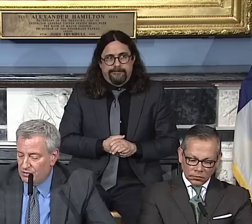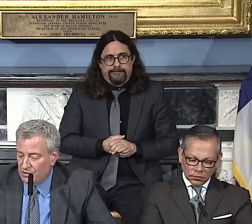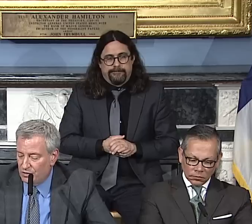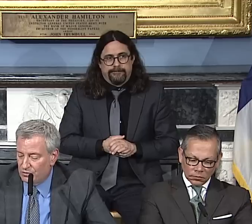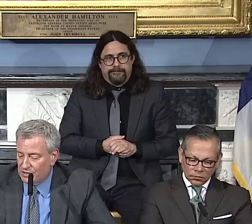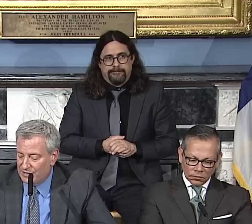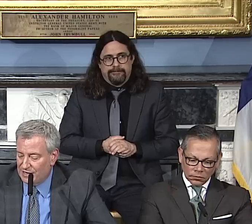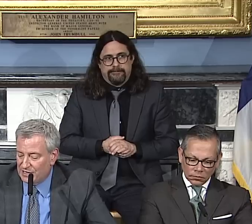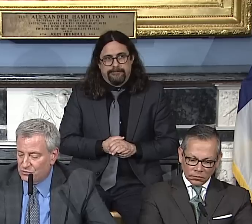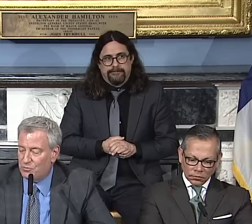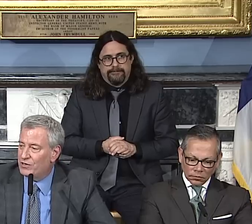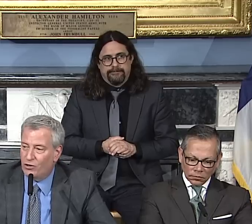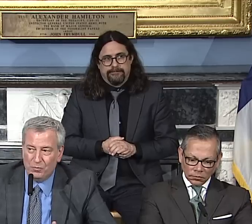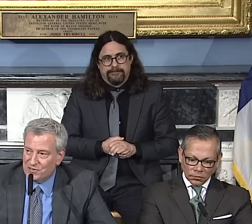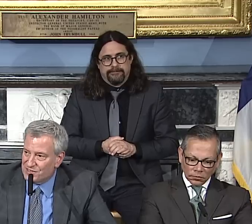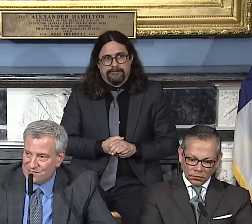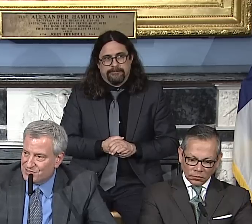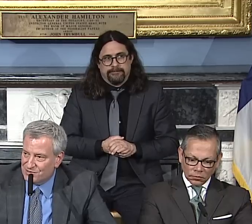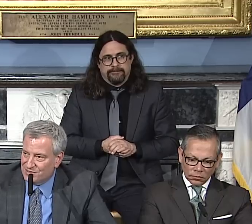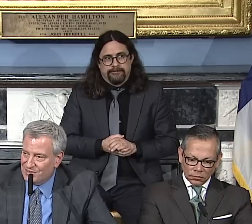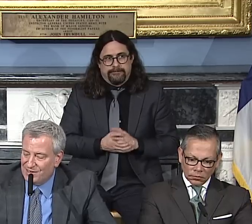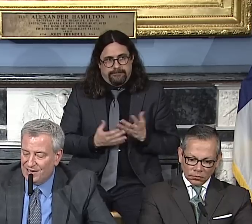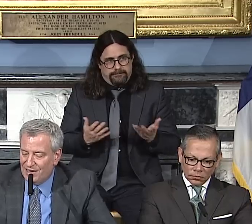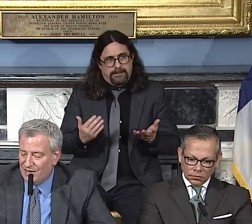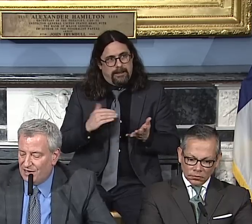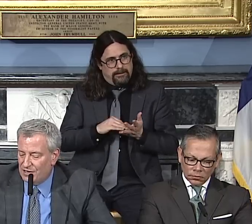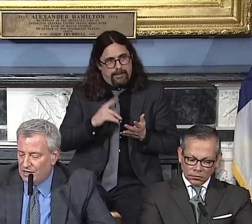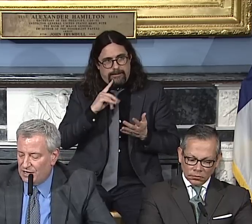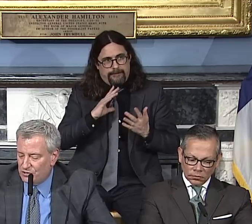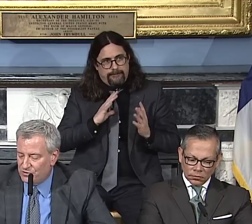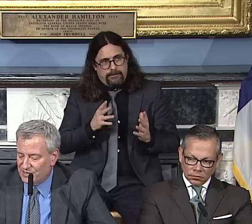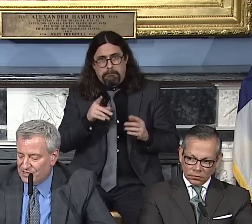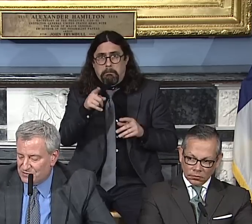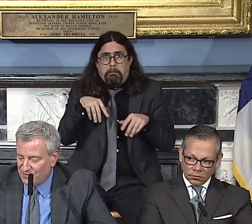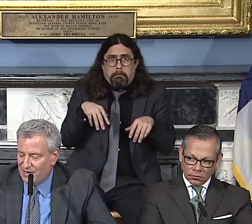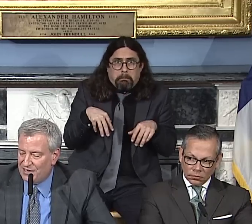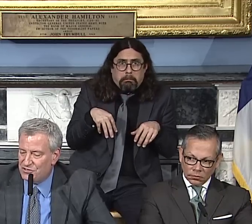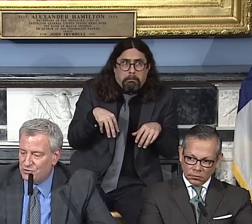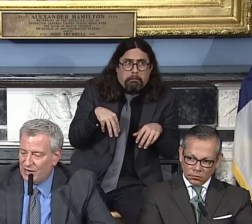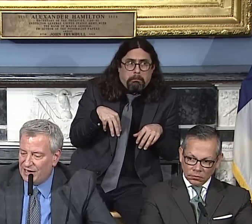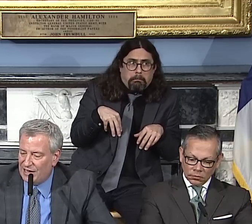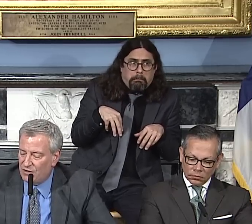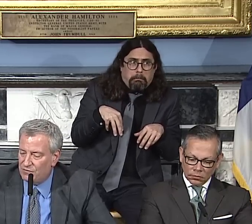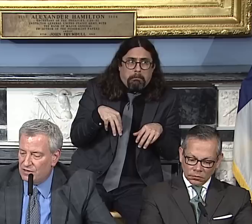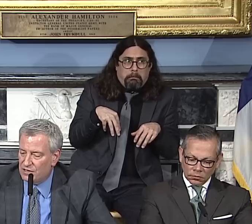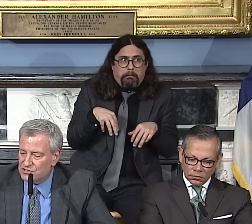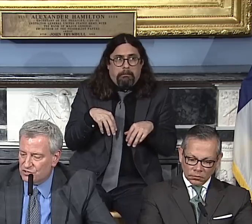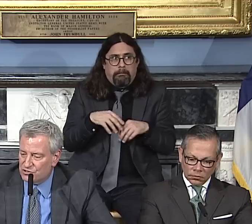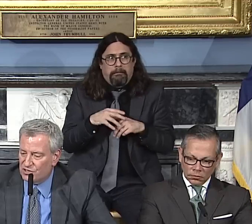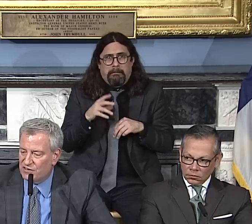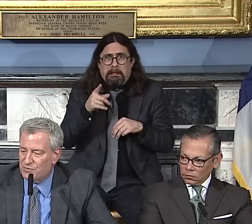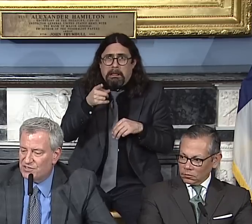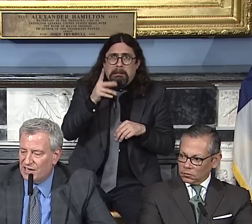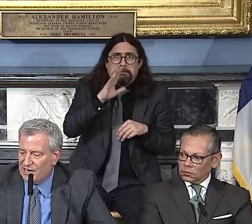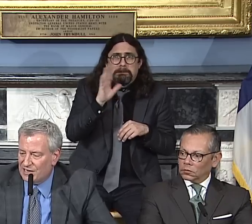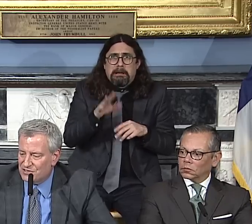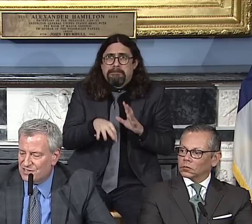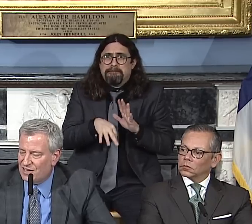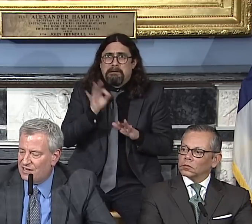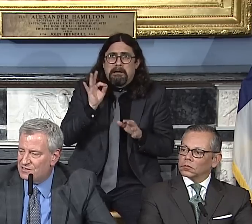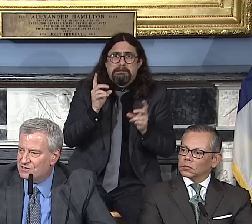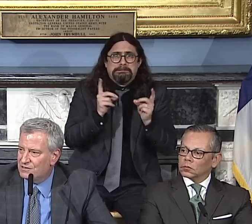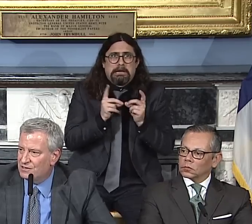People, you know, cannot get to a point of hopelessness. I do think it's fine to have a social life, but you got